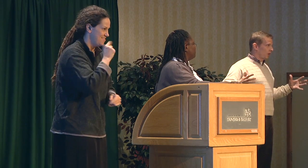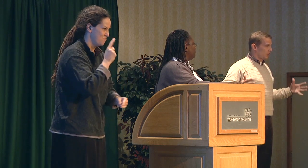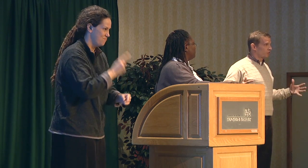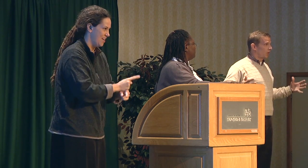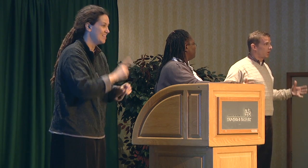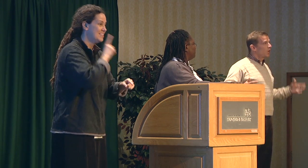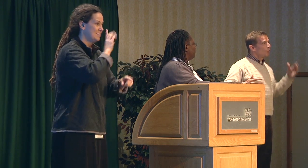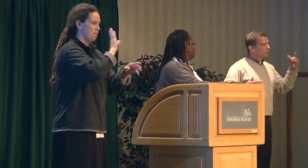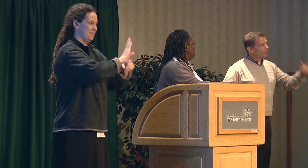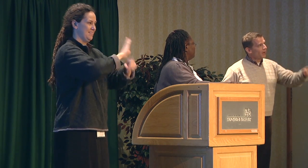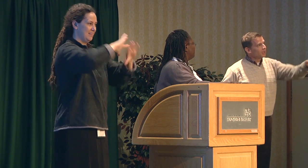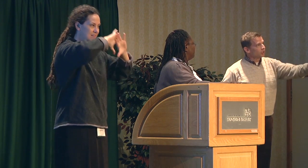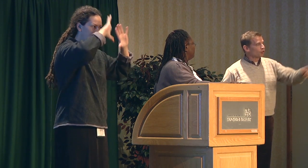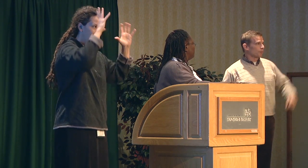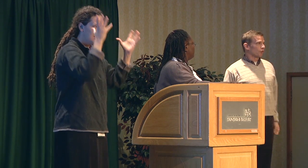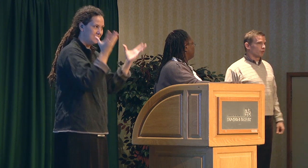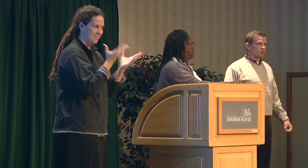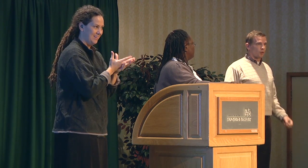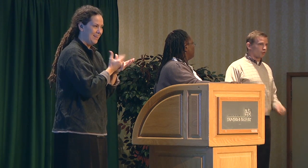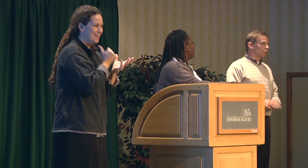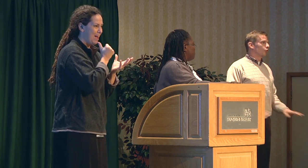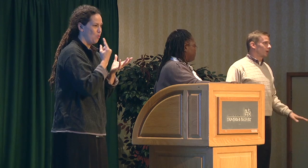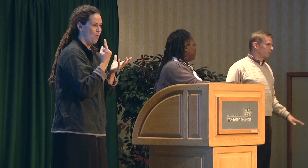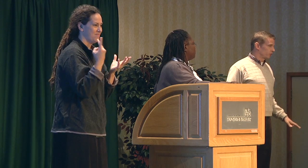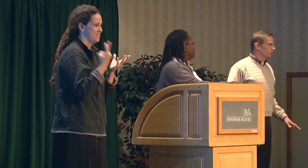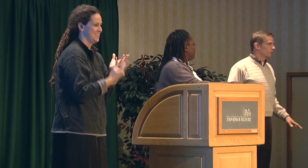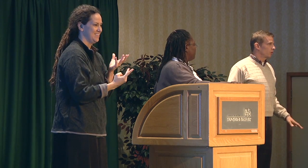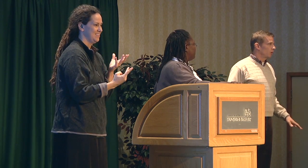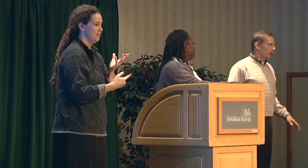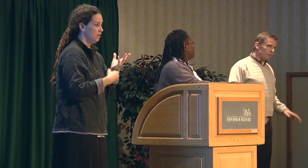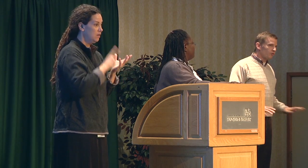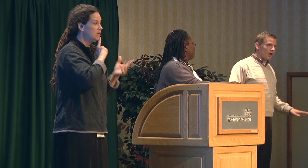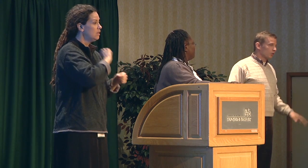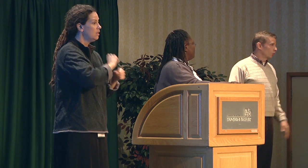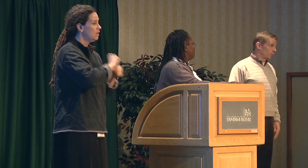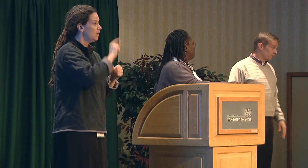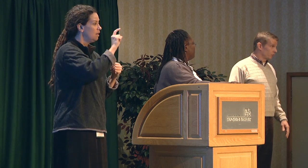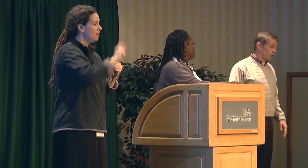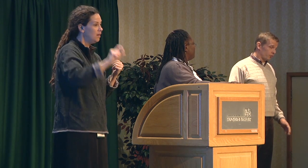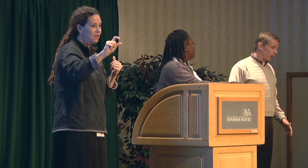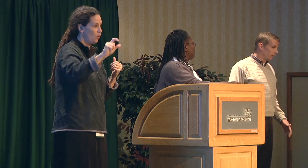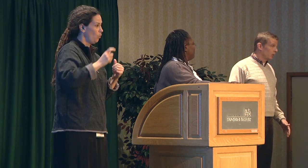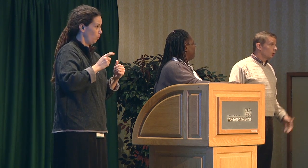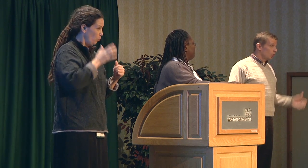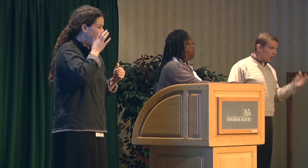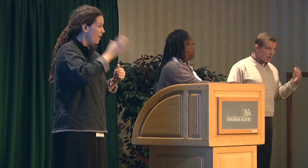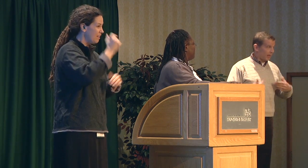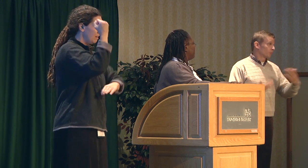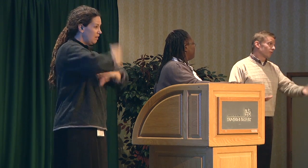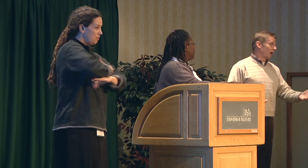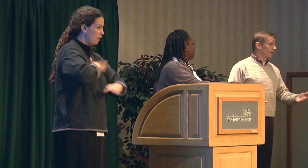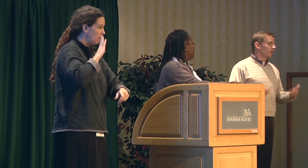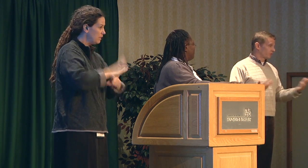enterprise and they say, would providing an interpreter for this person ruin my business? And if it's not going to ruin my business, then